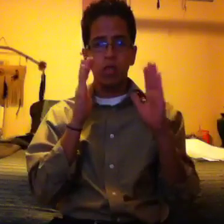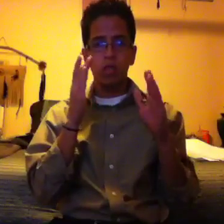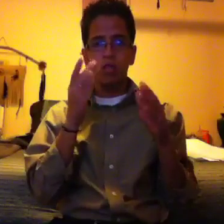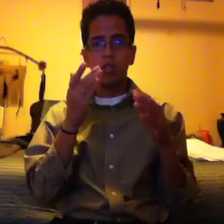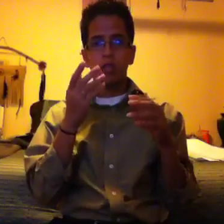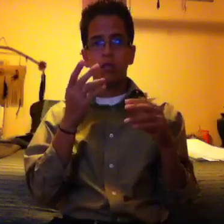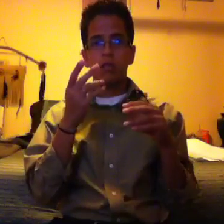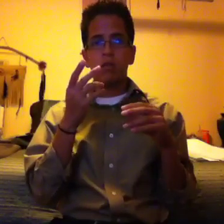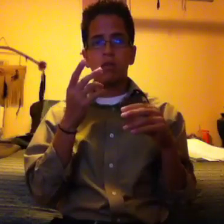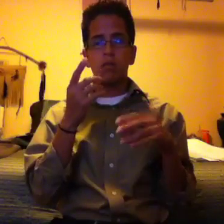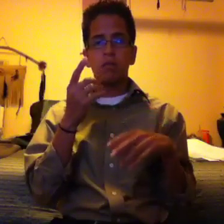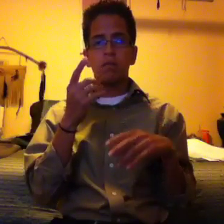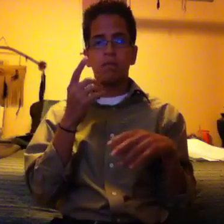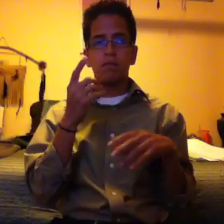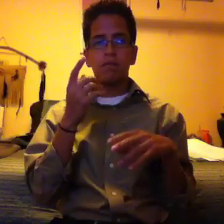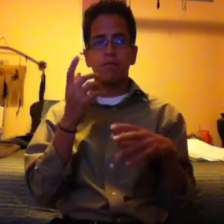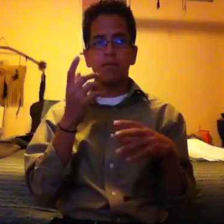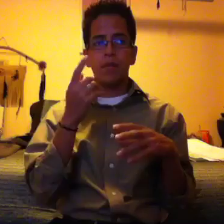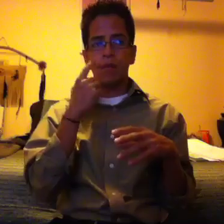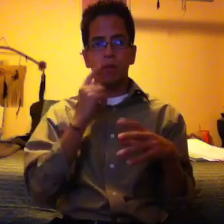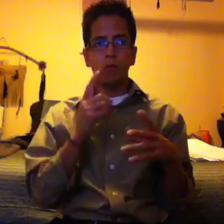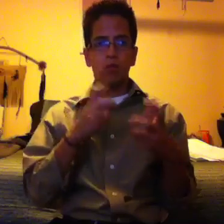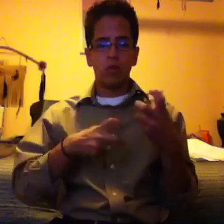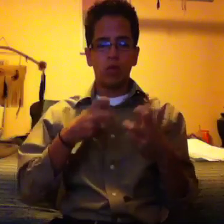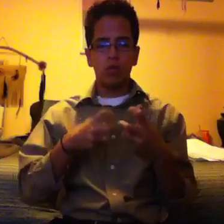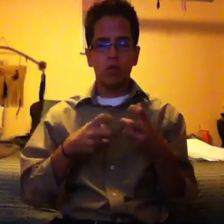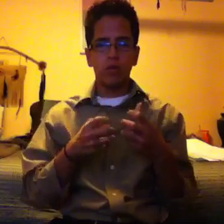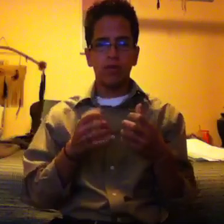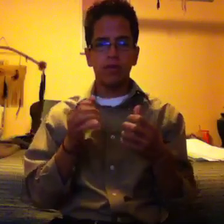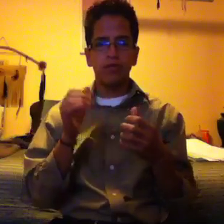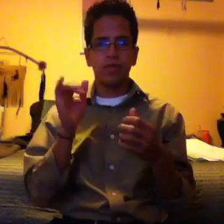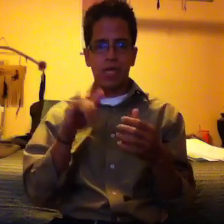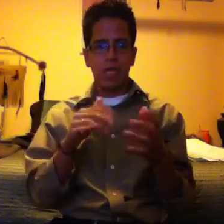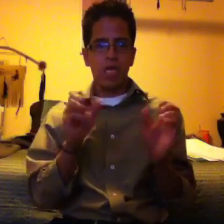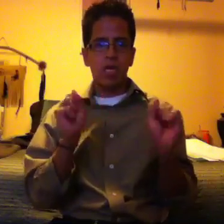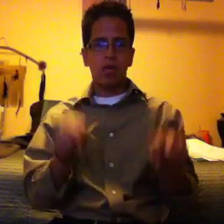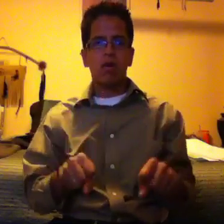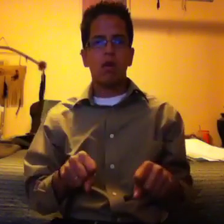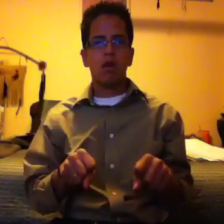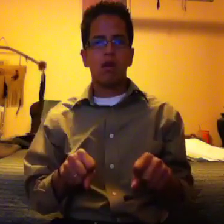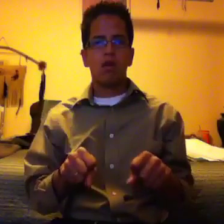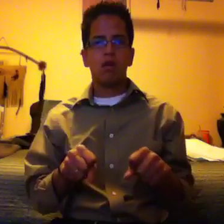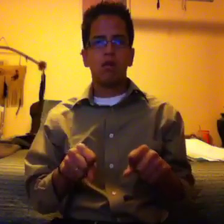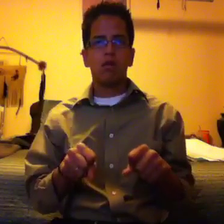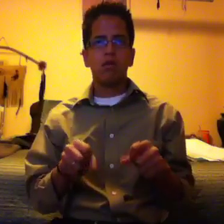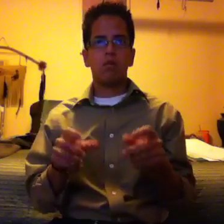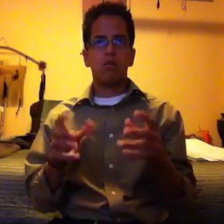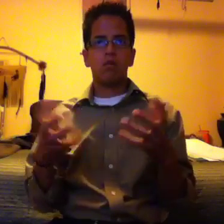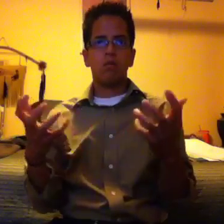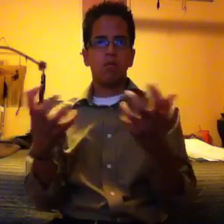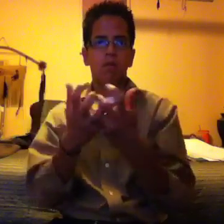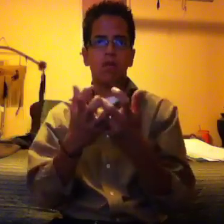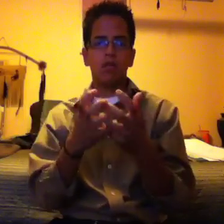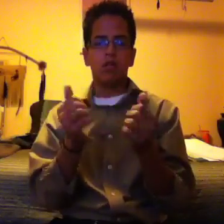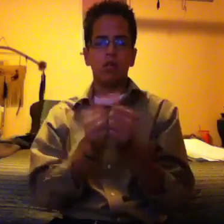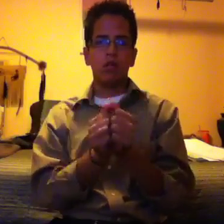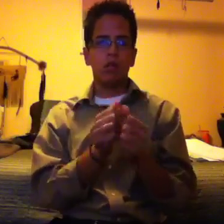then writing from a journal or periodical or some such source. And then they assemble